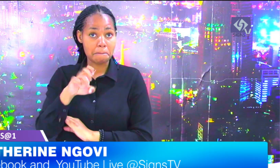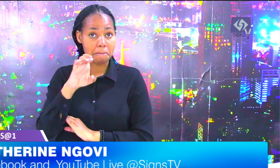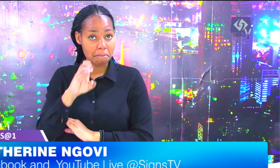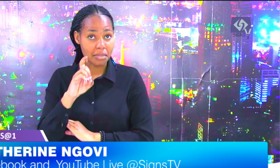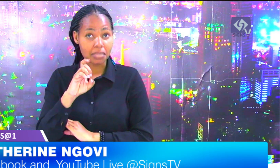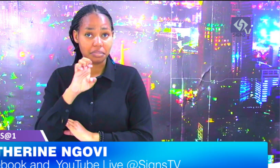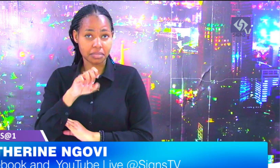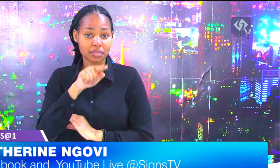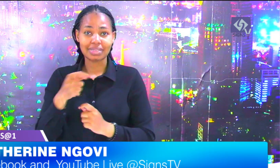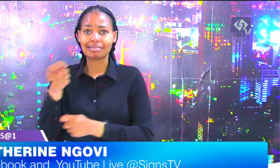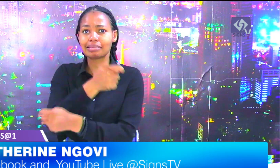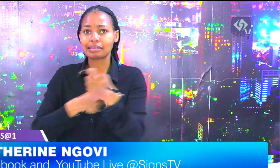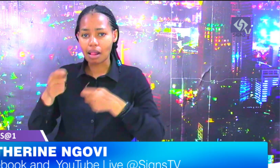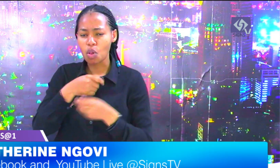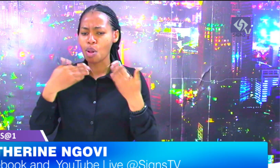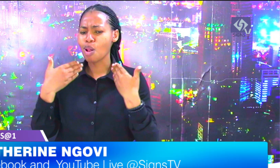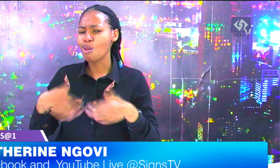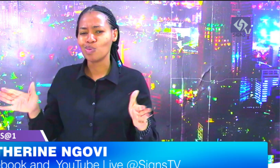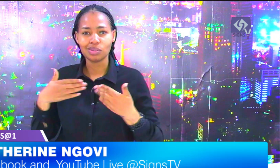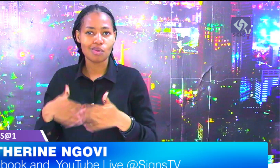motorcycle spare shop and a video shop.